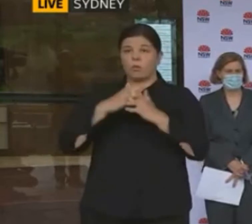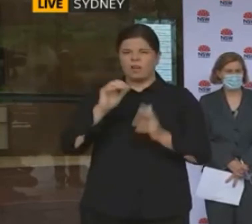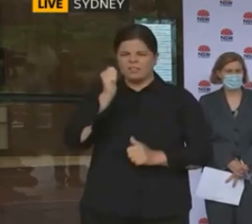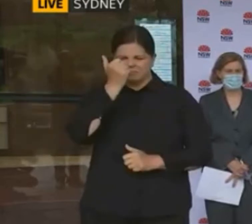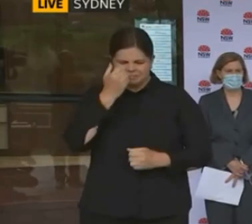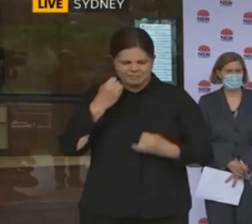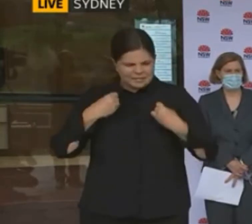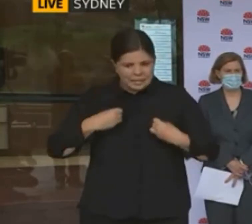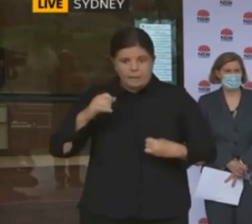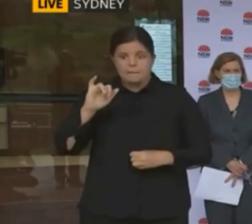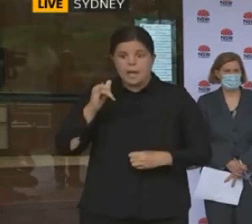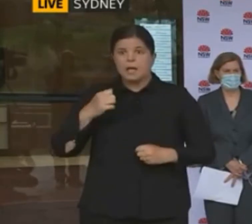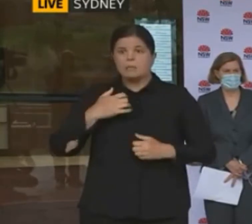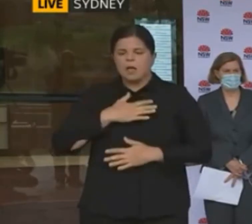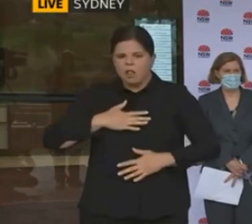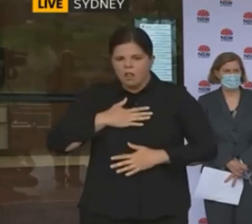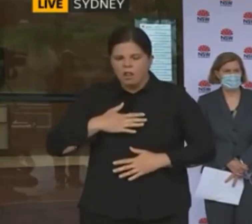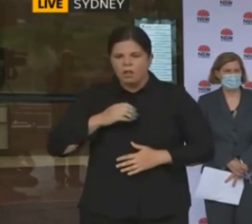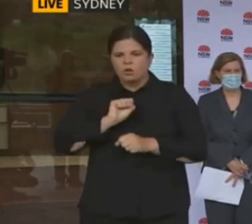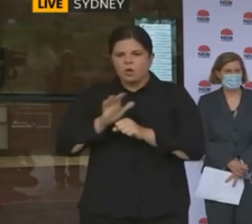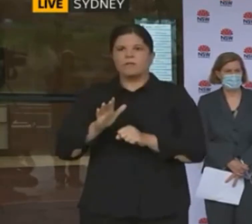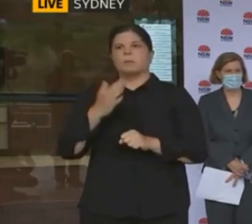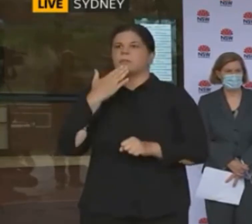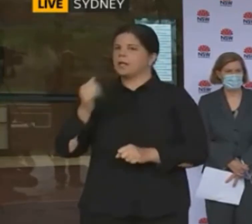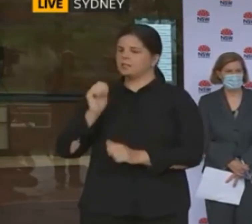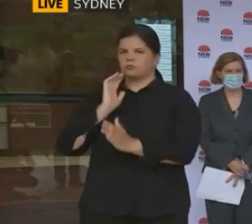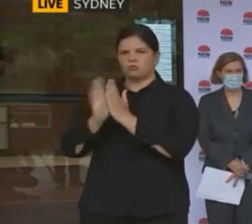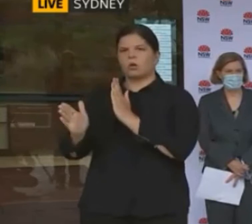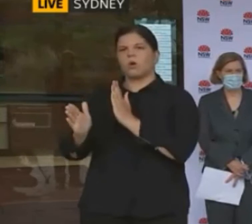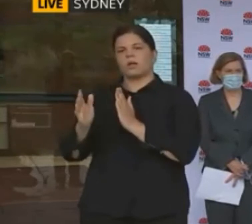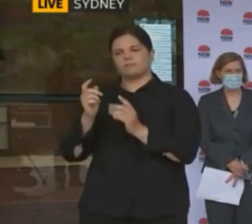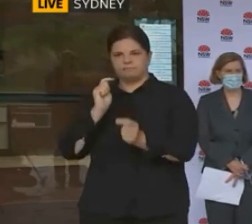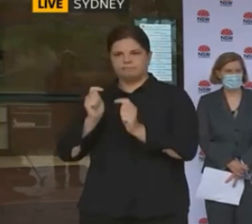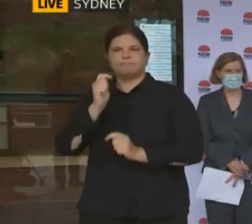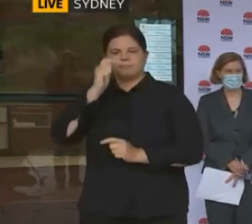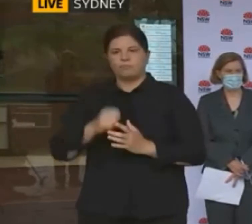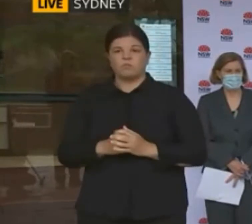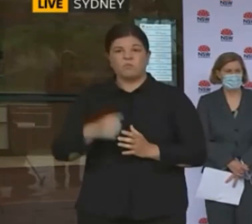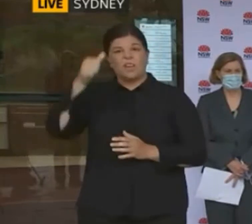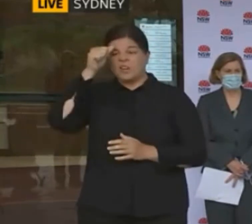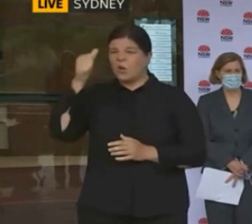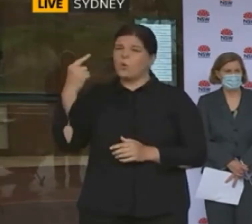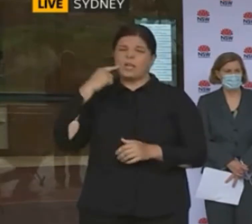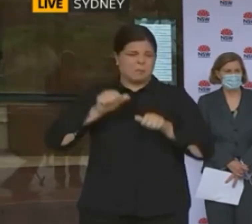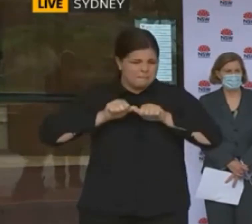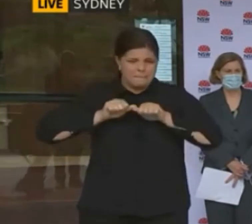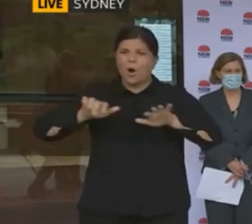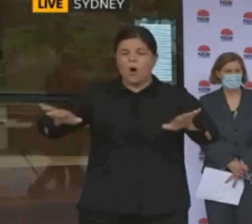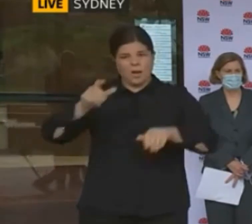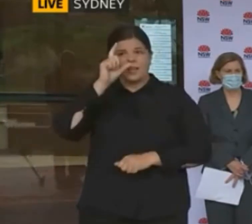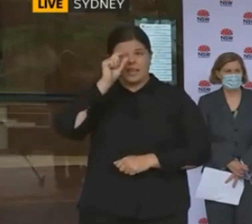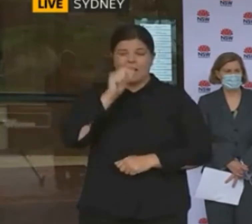tested. Because we know how contagious this virus is. And now that we've had a couple of cases come in since 8